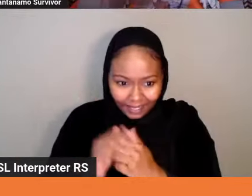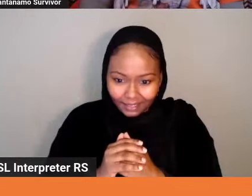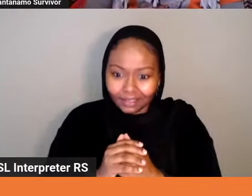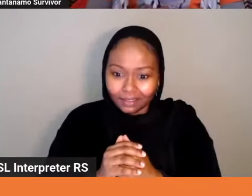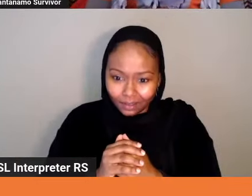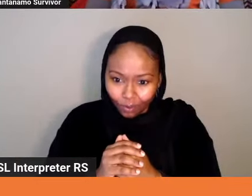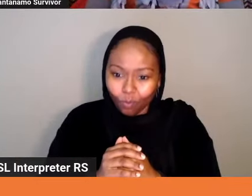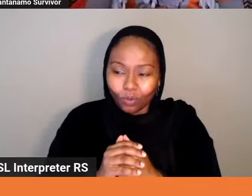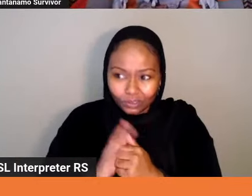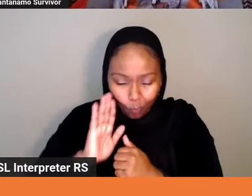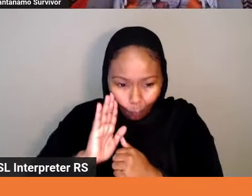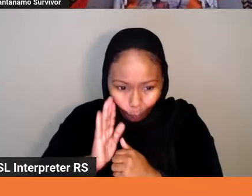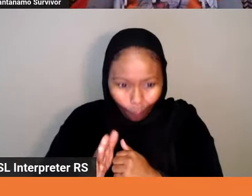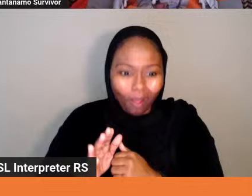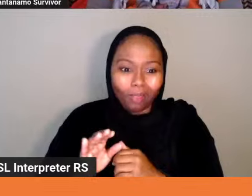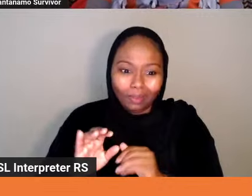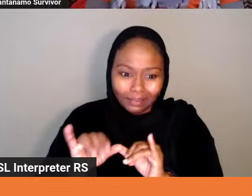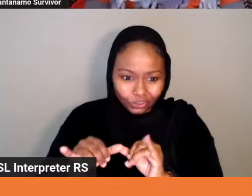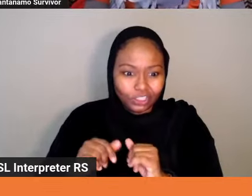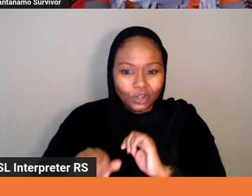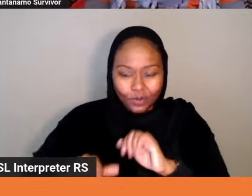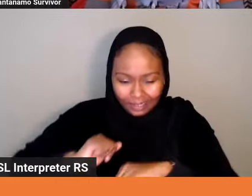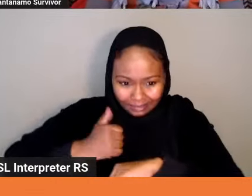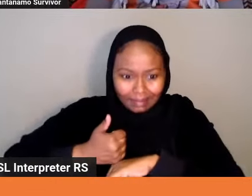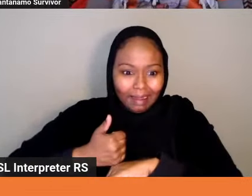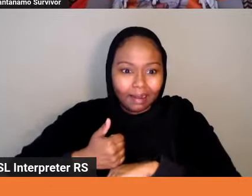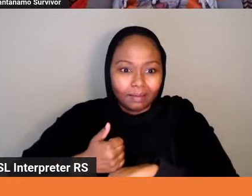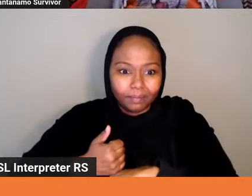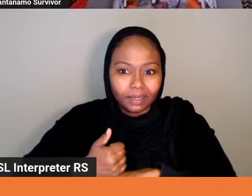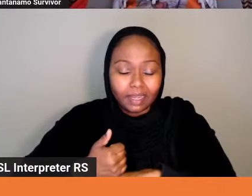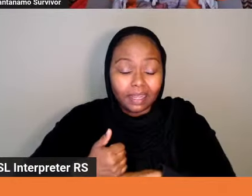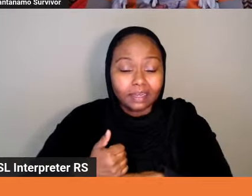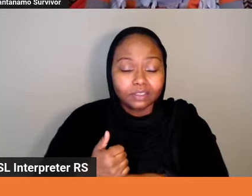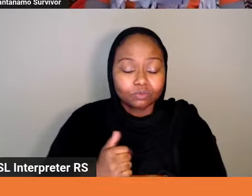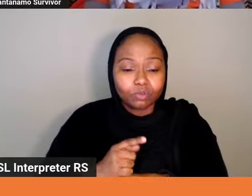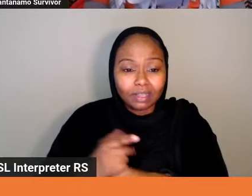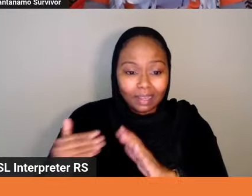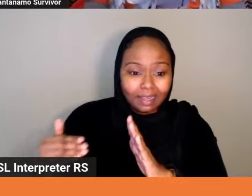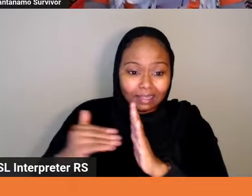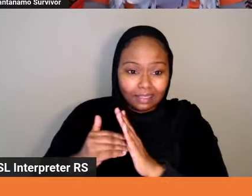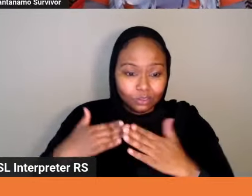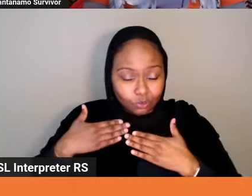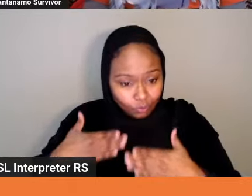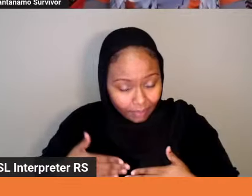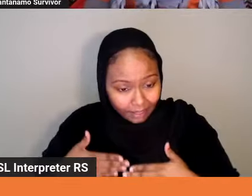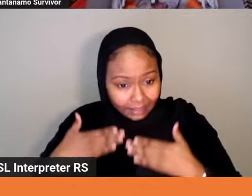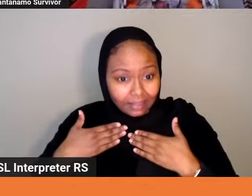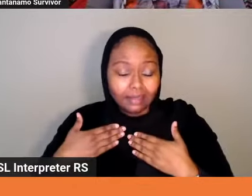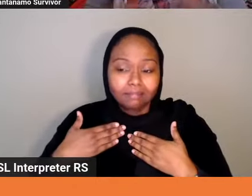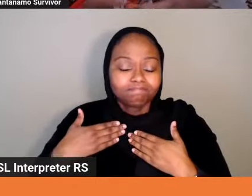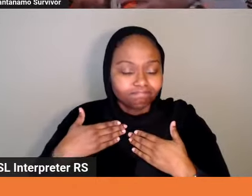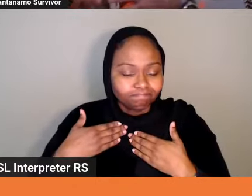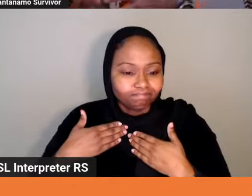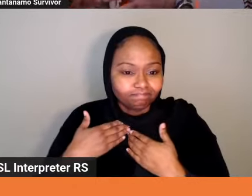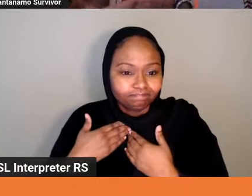to legalize crimes against humanity and torture and abuses and so on.